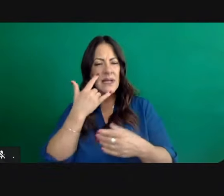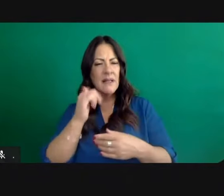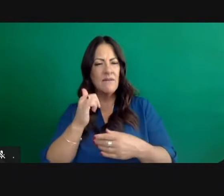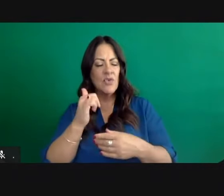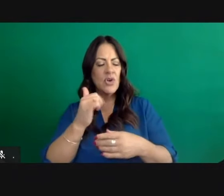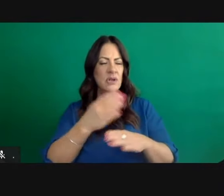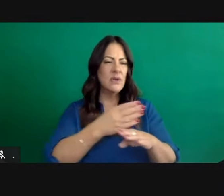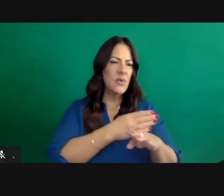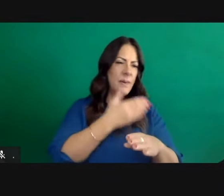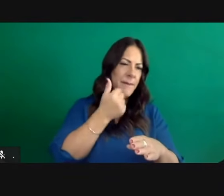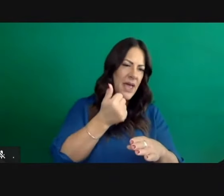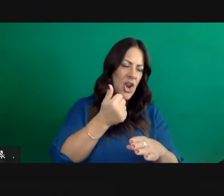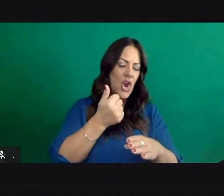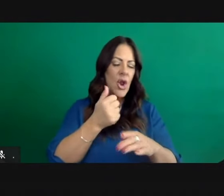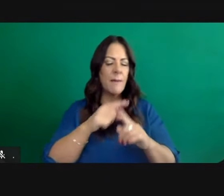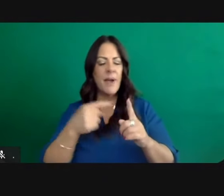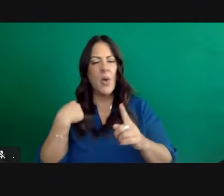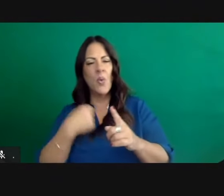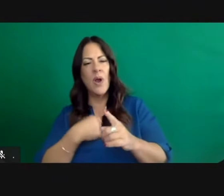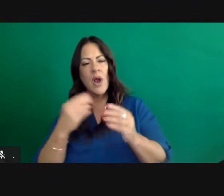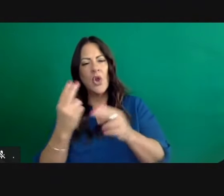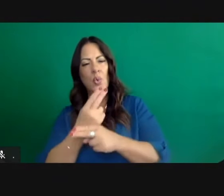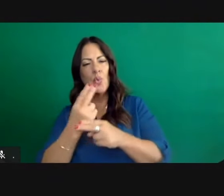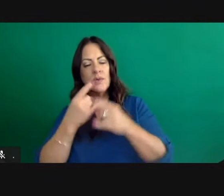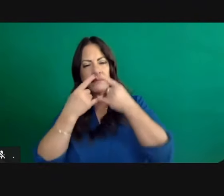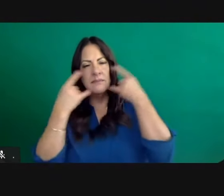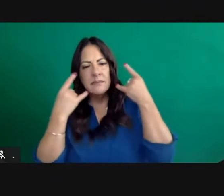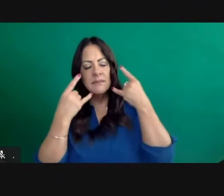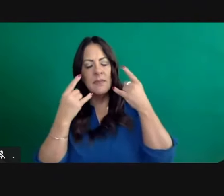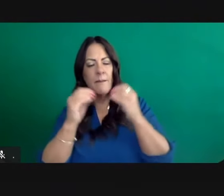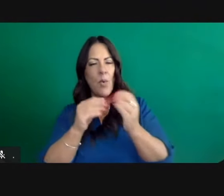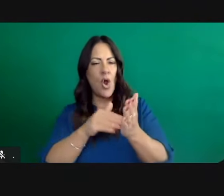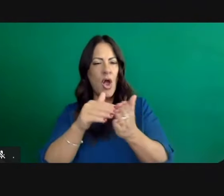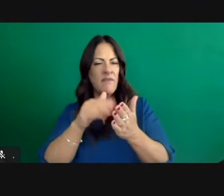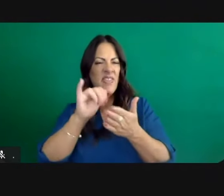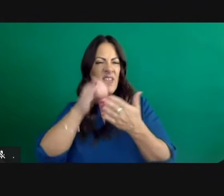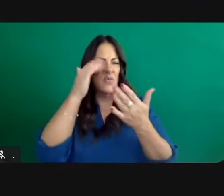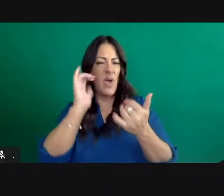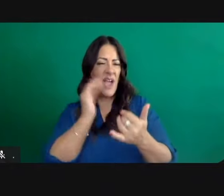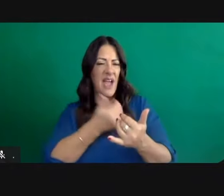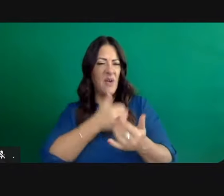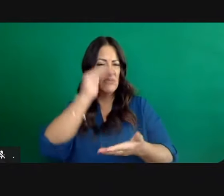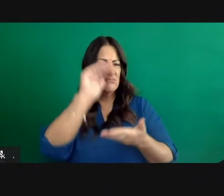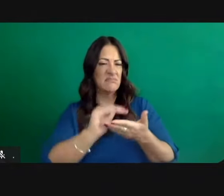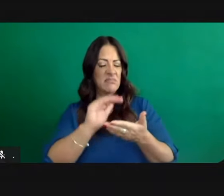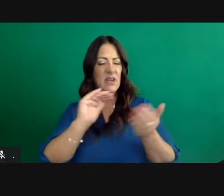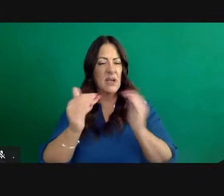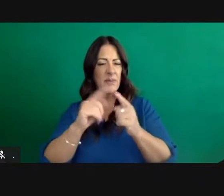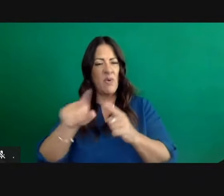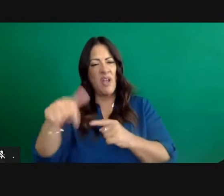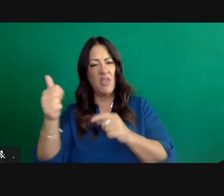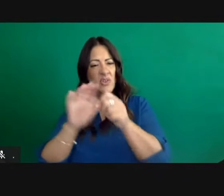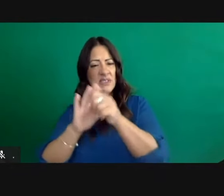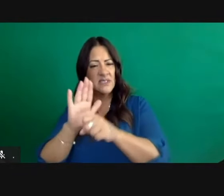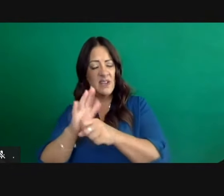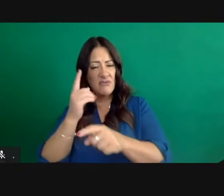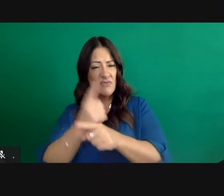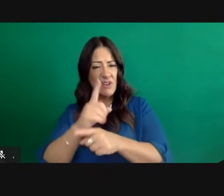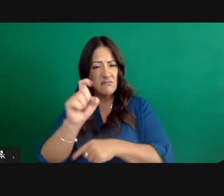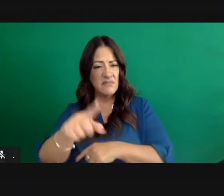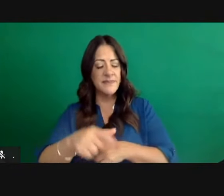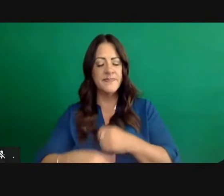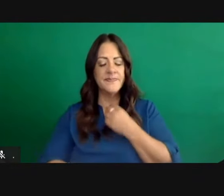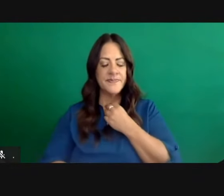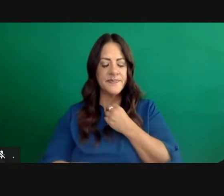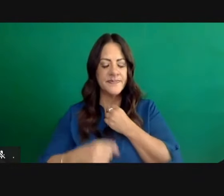well is that we're just wearing masks more often than residents of other states? Yeah, I think all really excellent questions. And we have